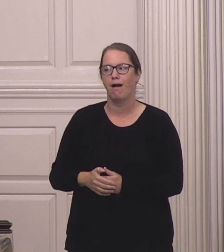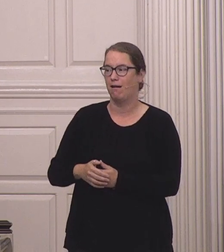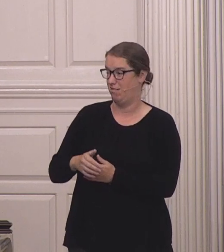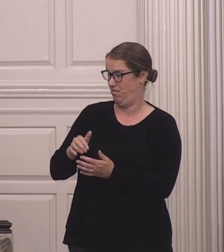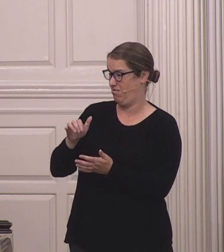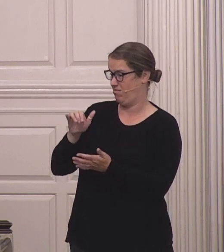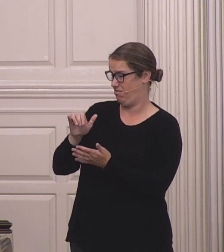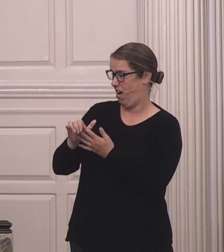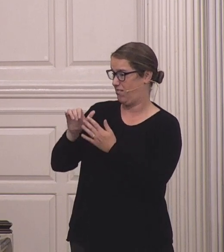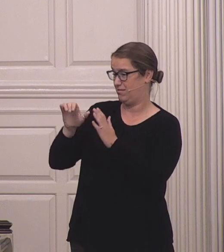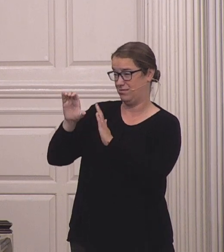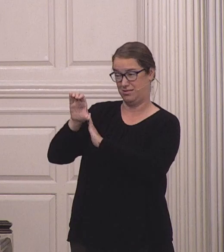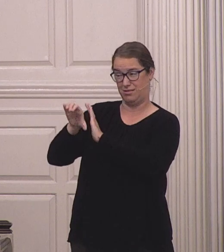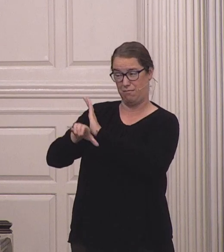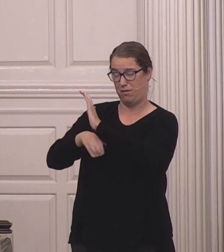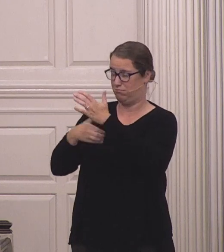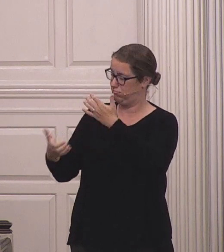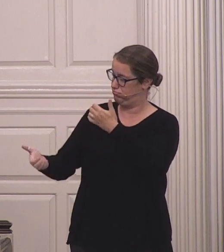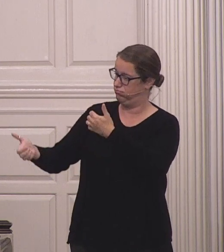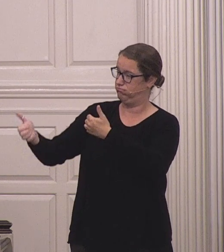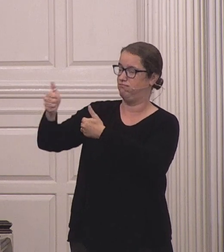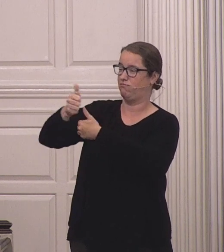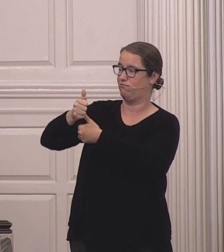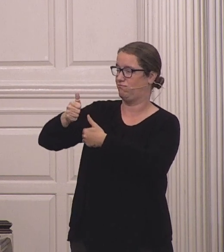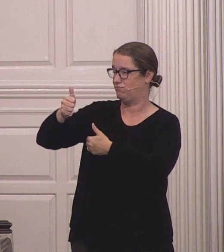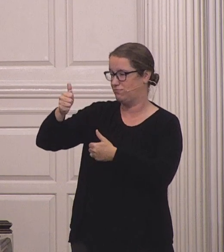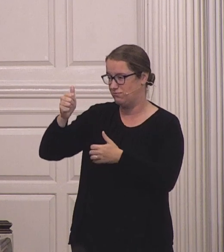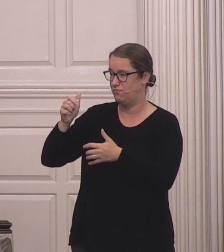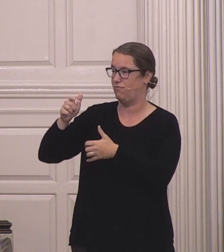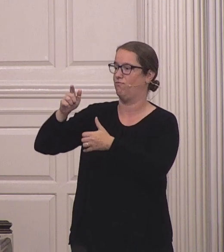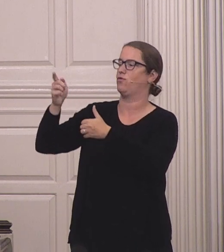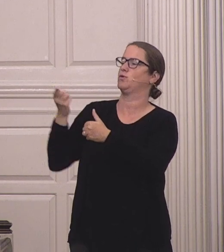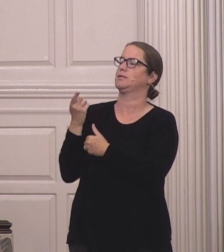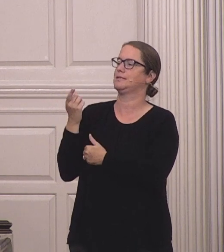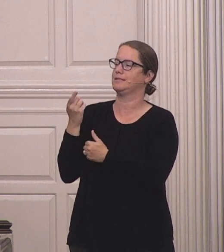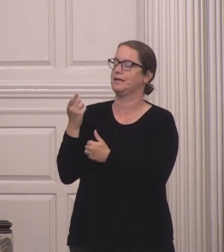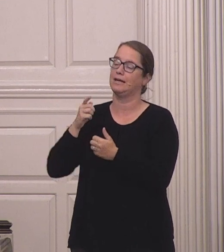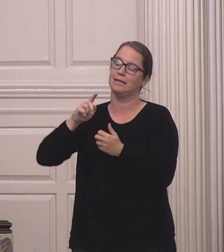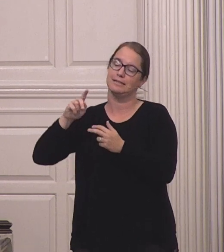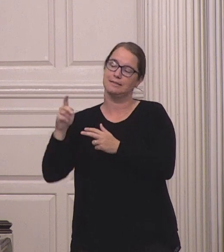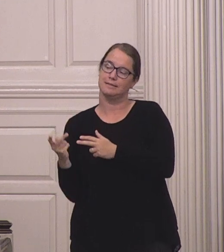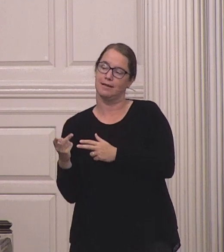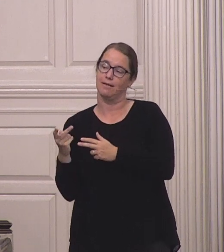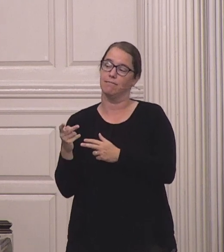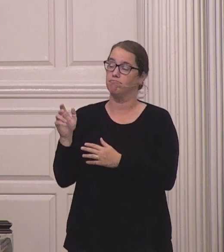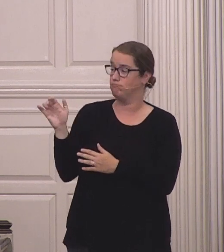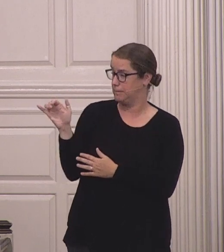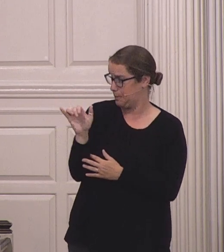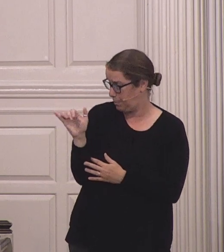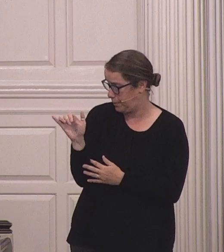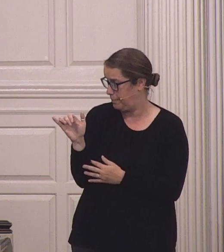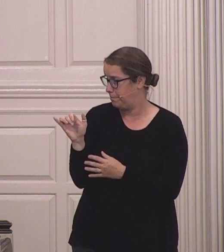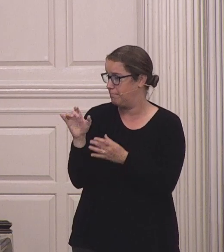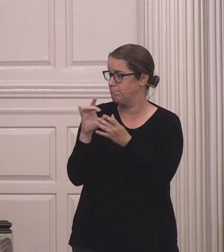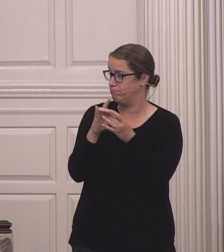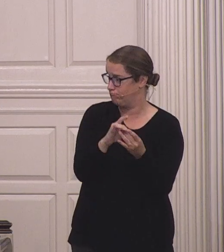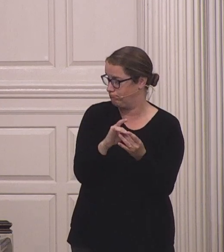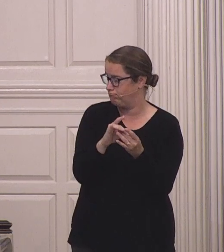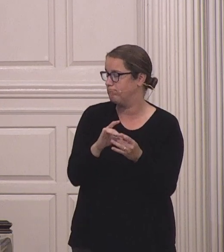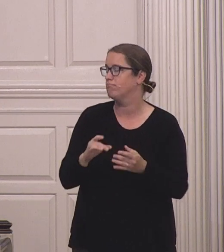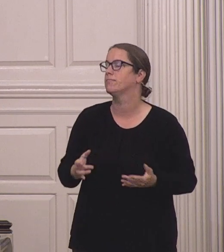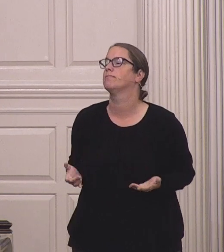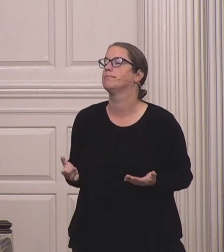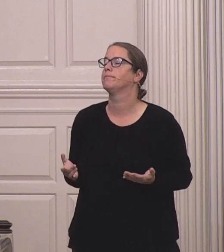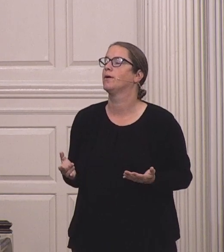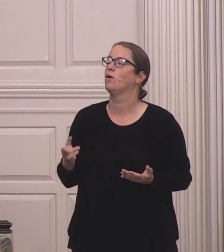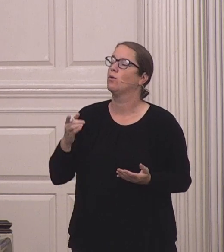This is the greatest and the first commandment. The second is like it.